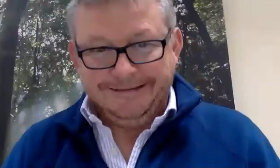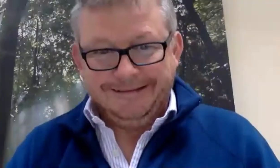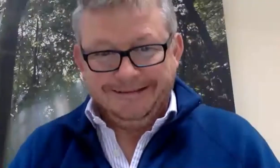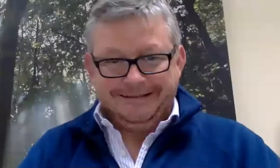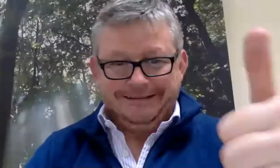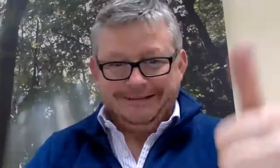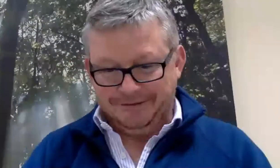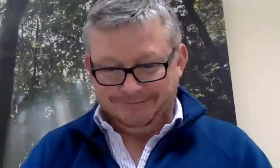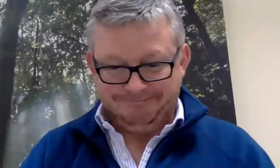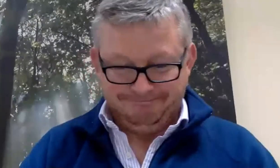Everybody's earlier on, but we've actually got online.